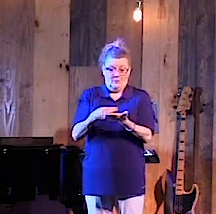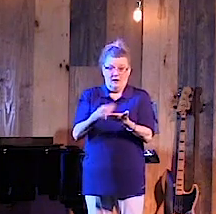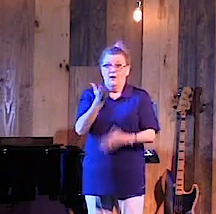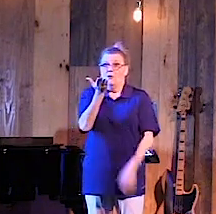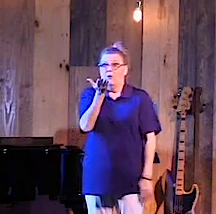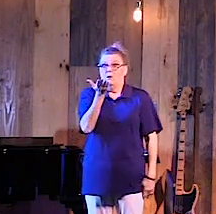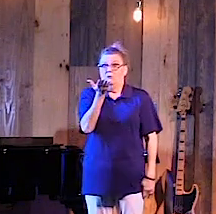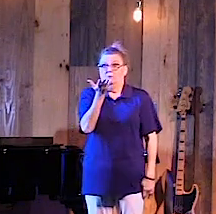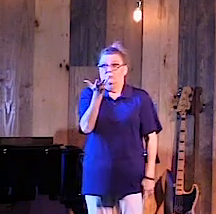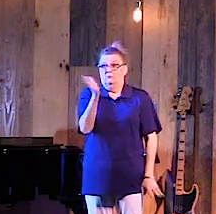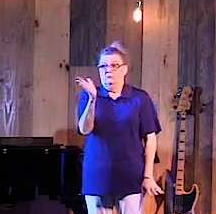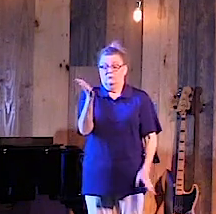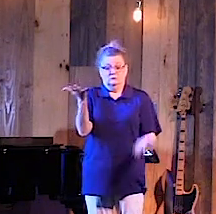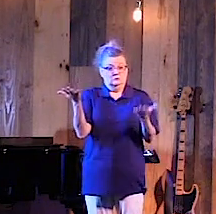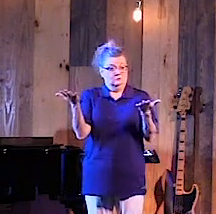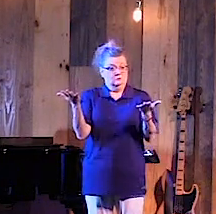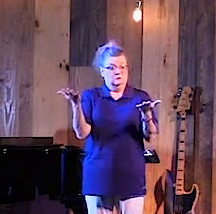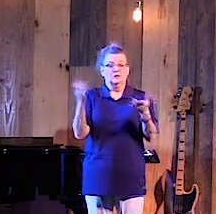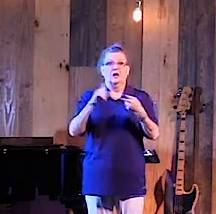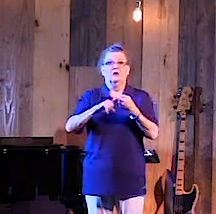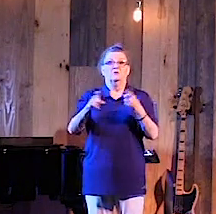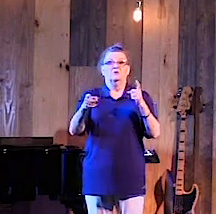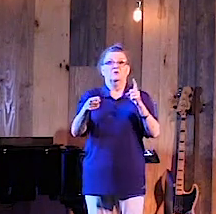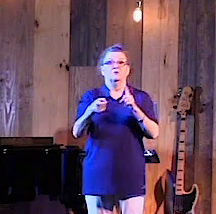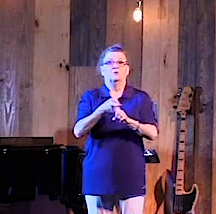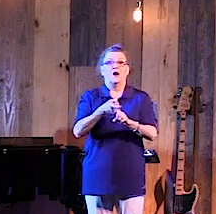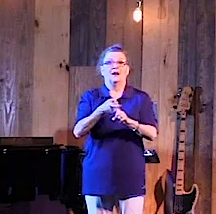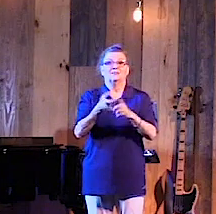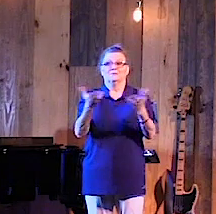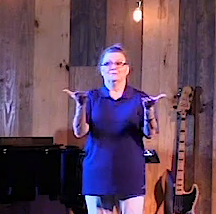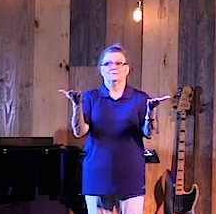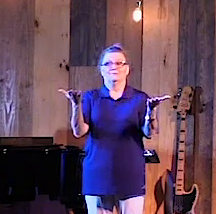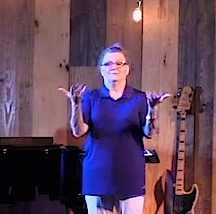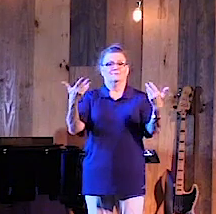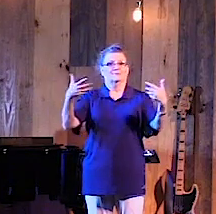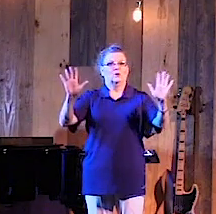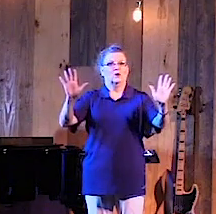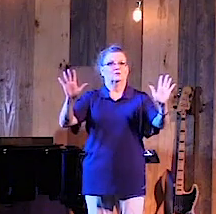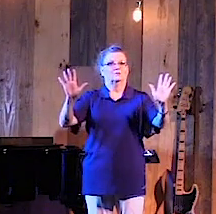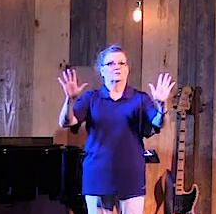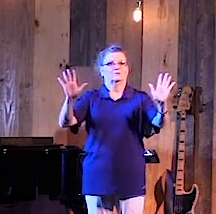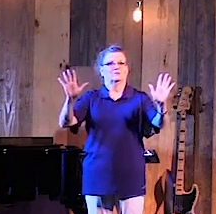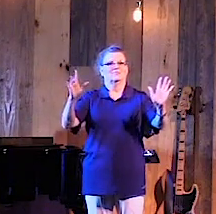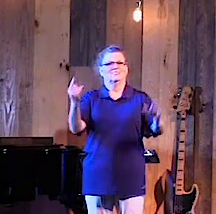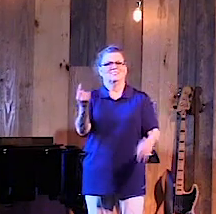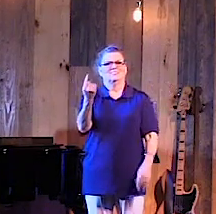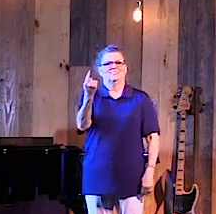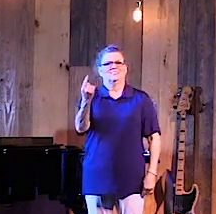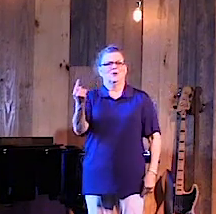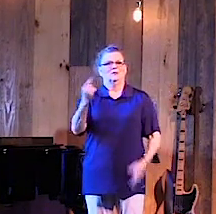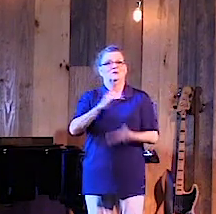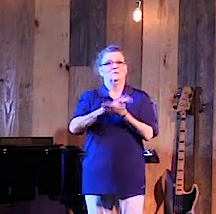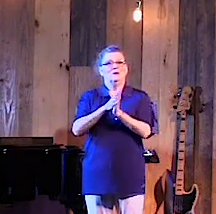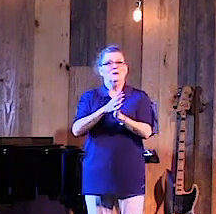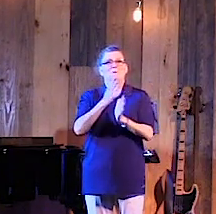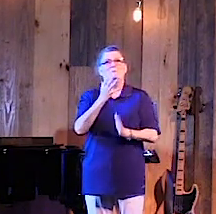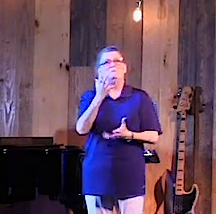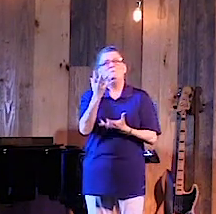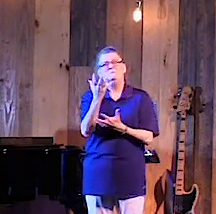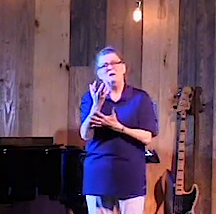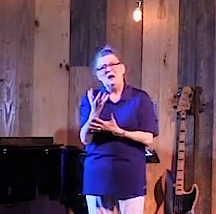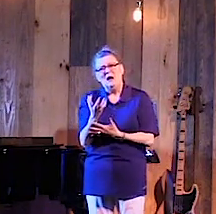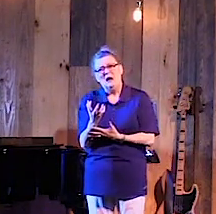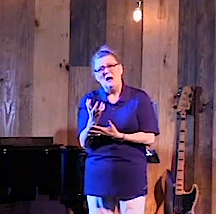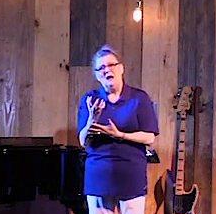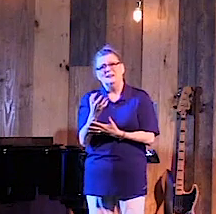The friends were gone. Loneliness came and set in, and that turned to begging, and despair quickly